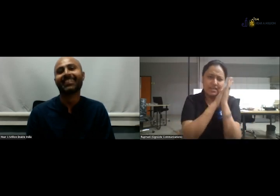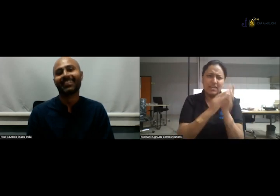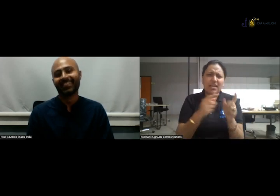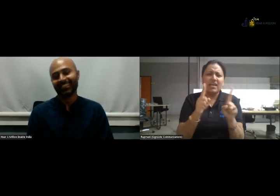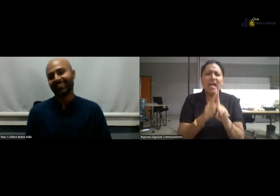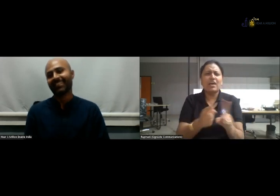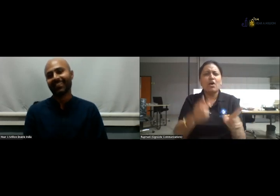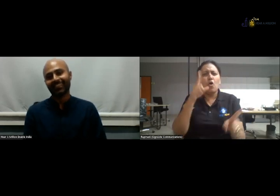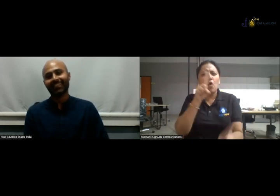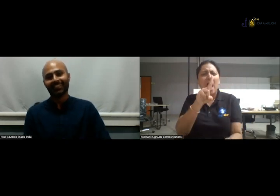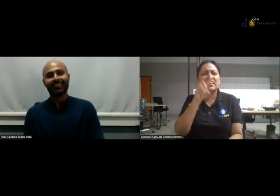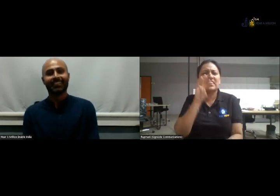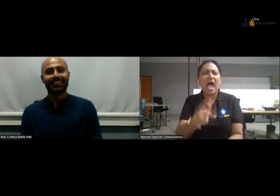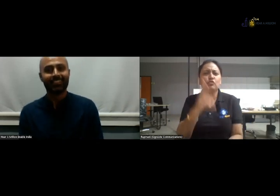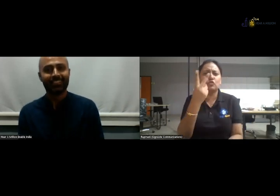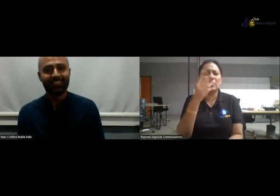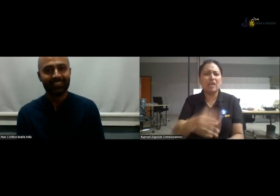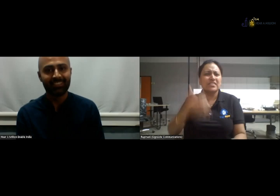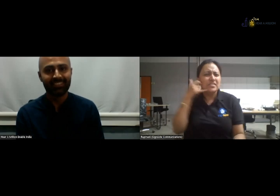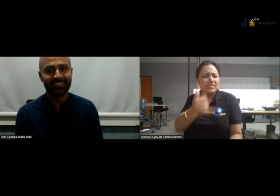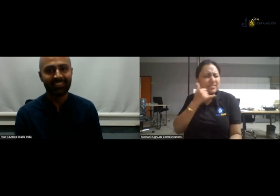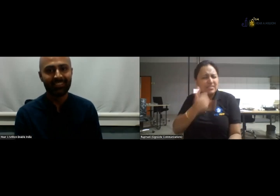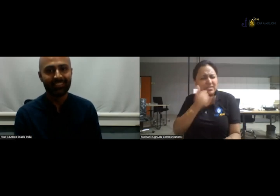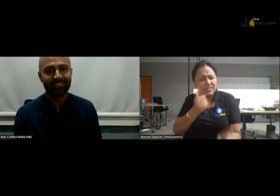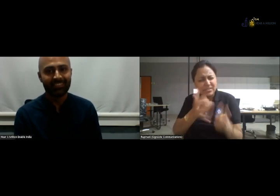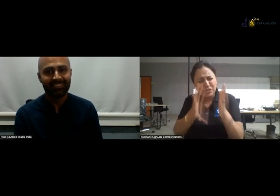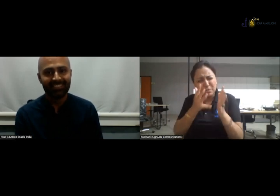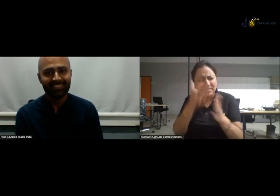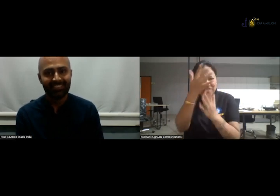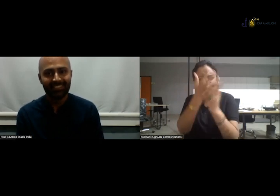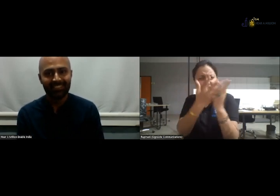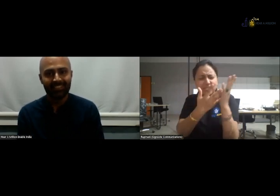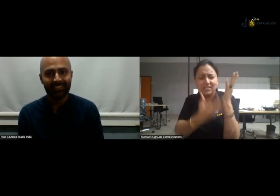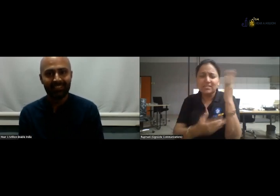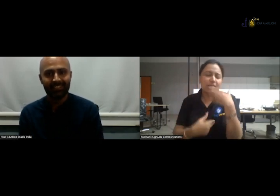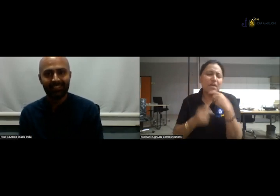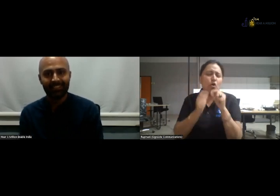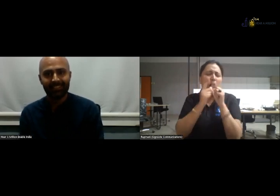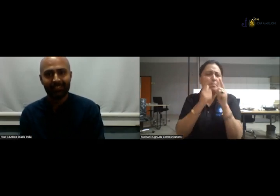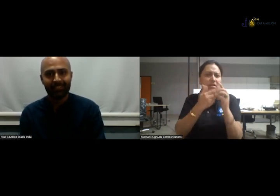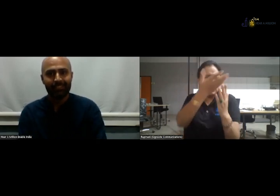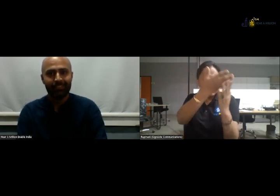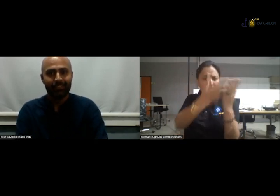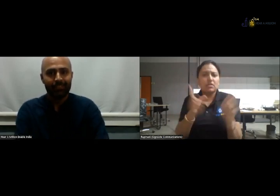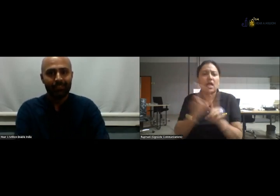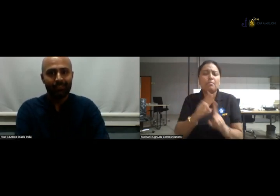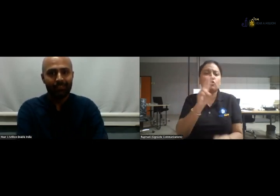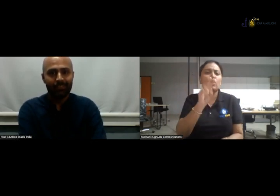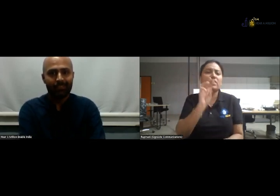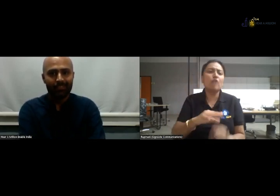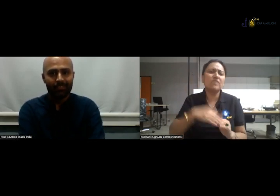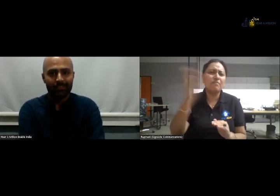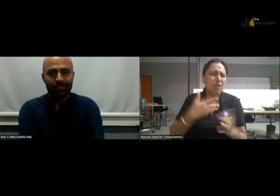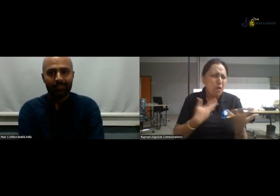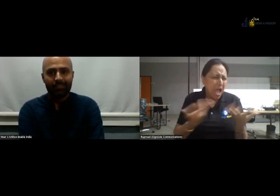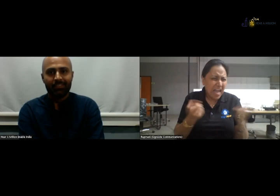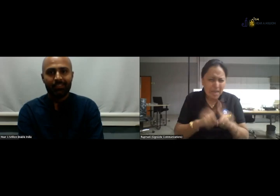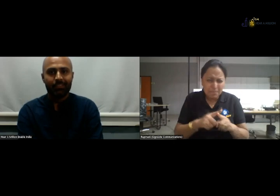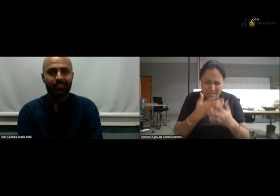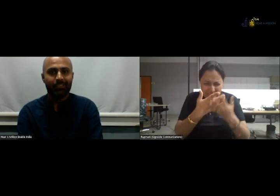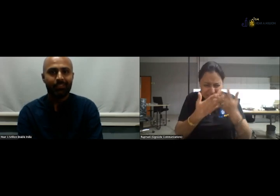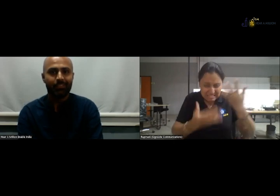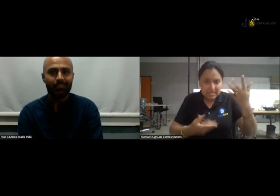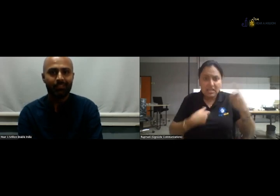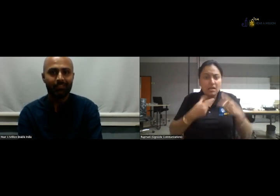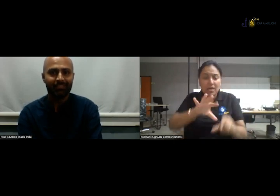I love to sleep. Let me tell you that I love to sleep, and so she called. I got so many phone calls,